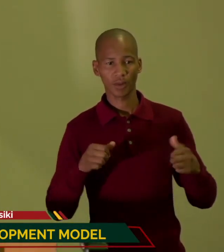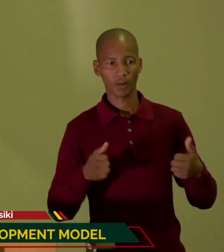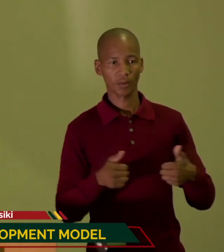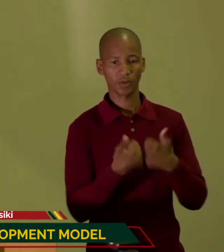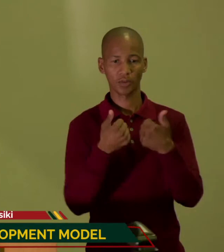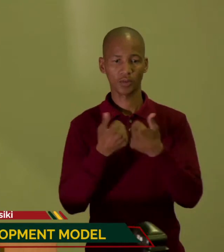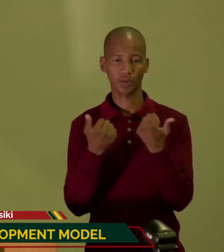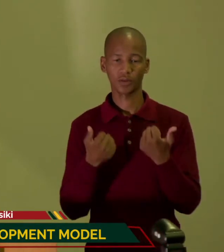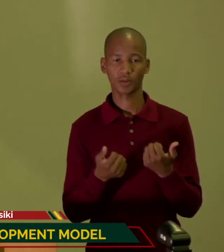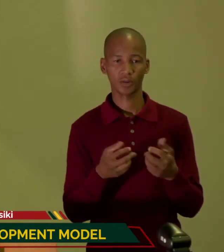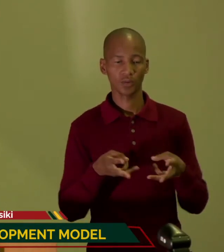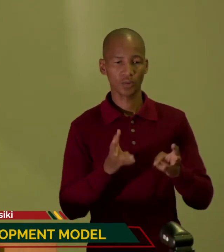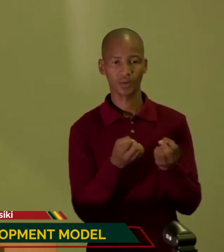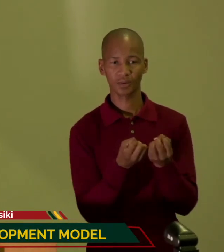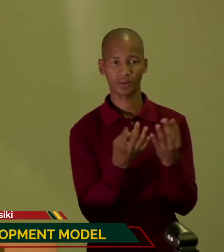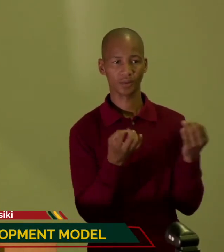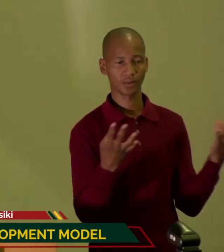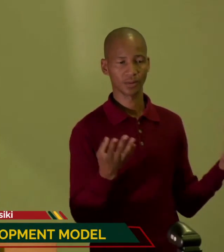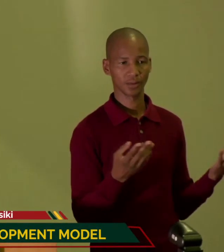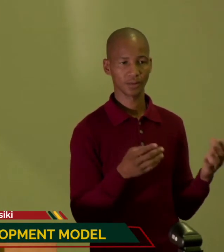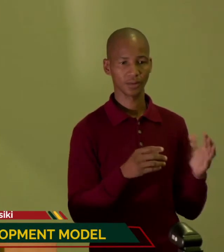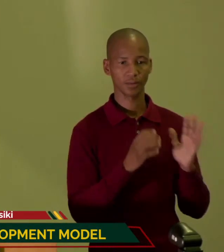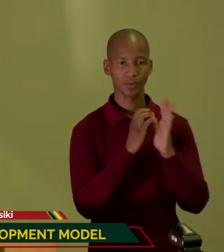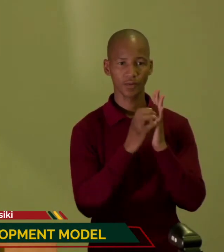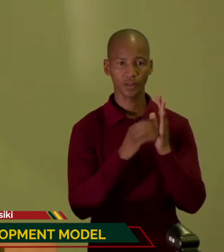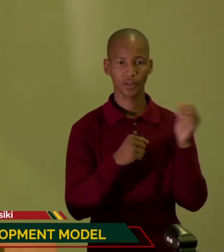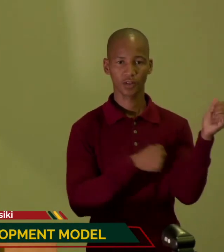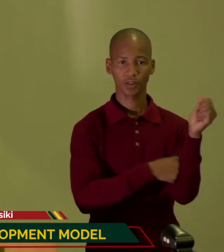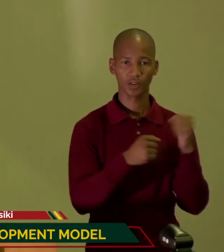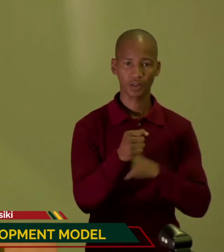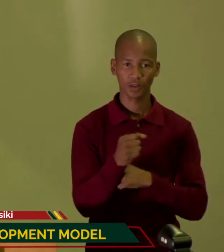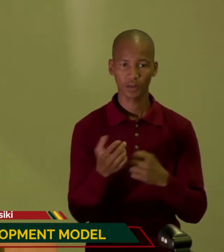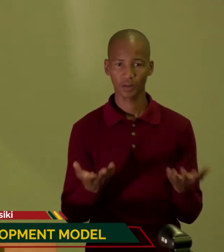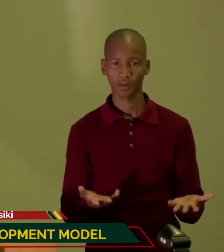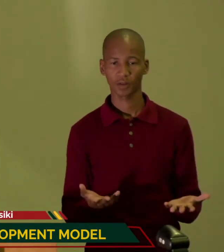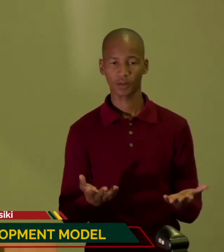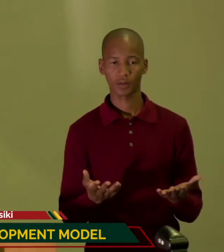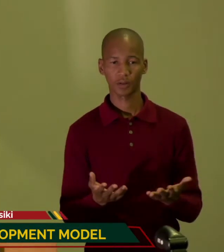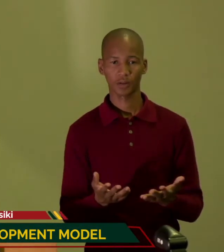aspects, in terms of infrastructure.